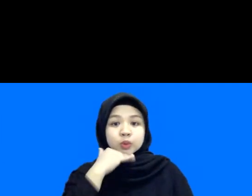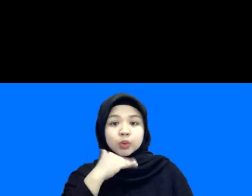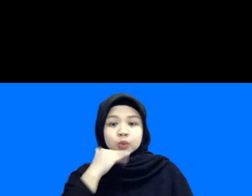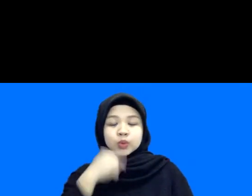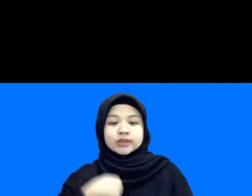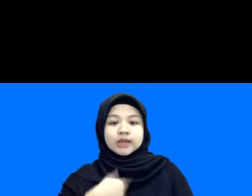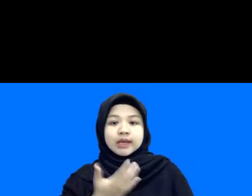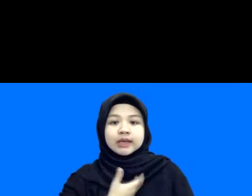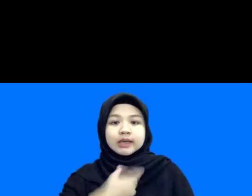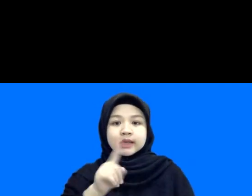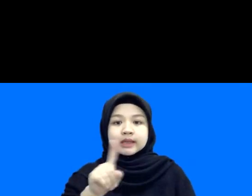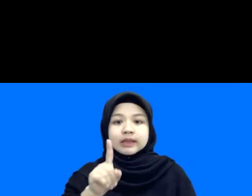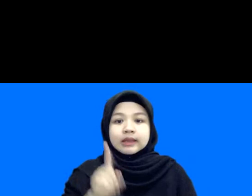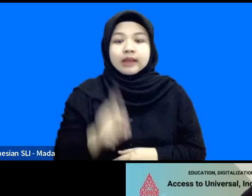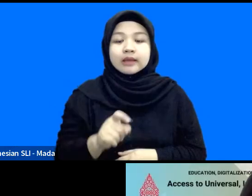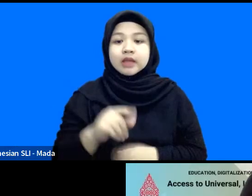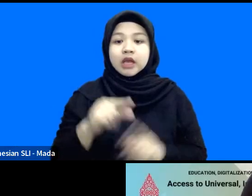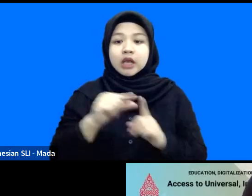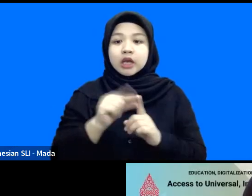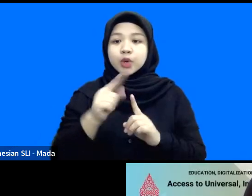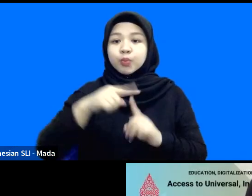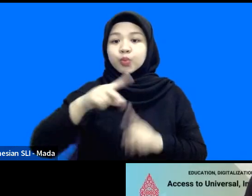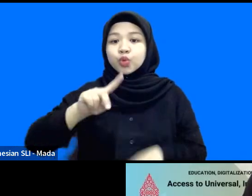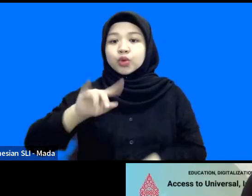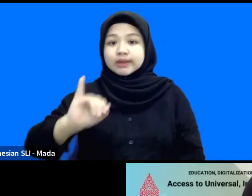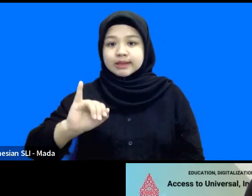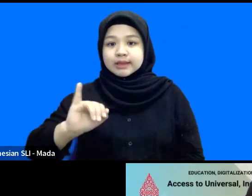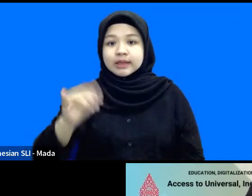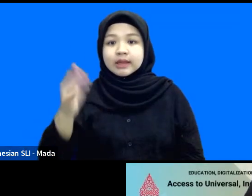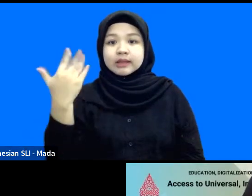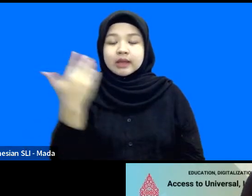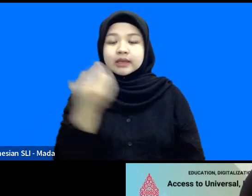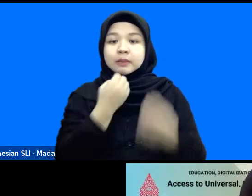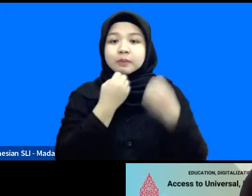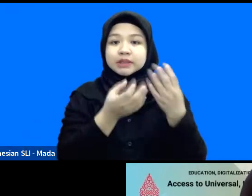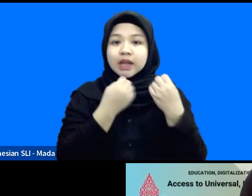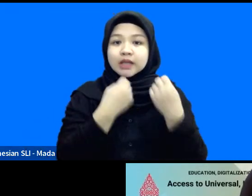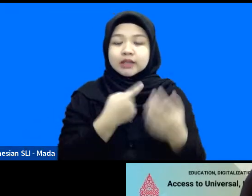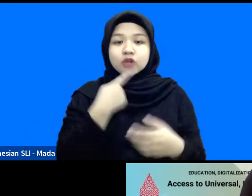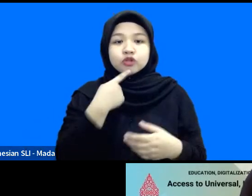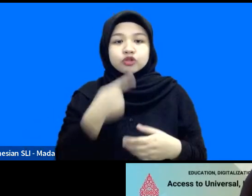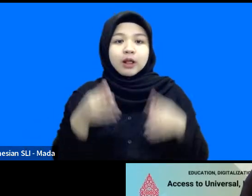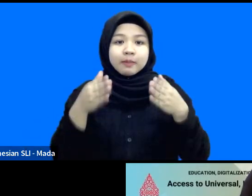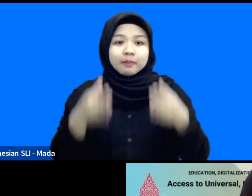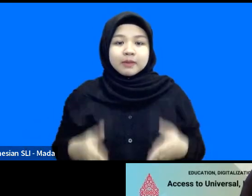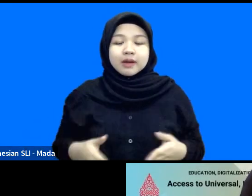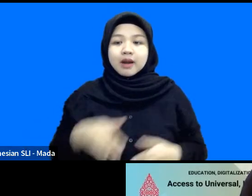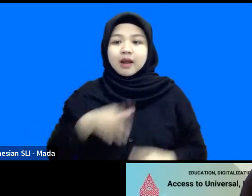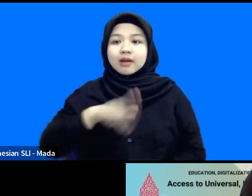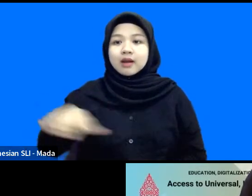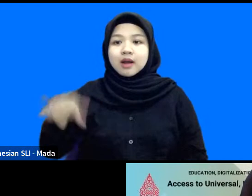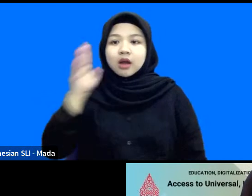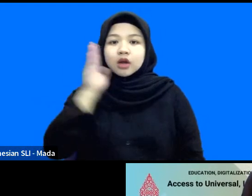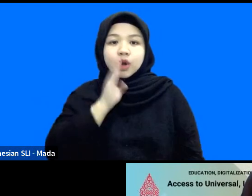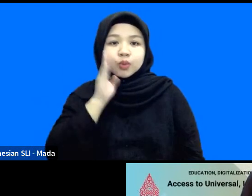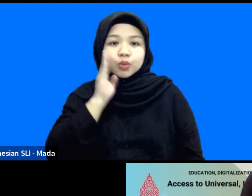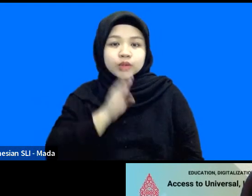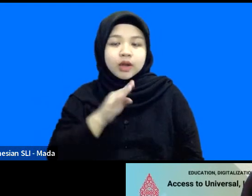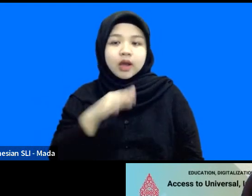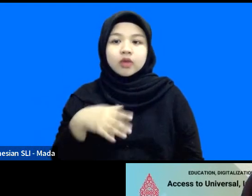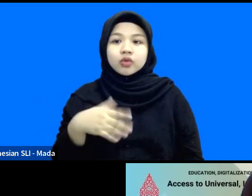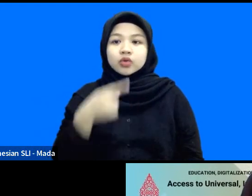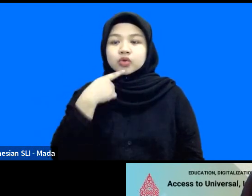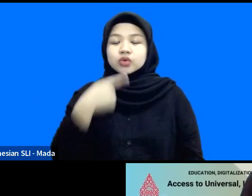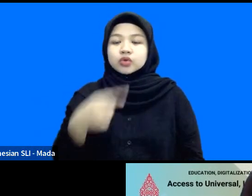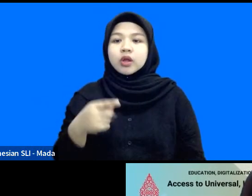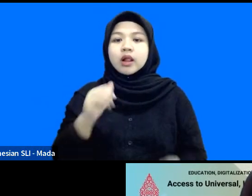youth and then being a part of this decision making, and you also emphasized about the gender barriers, particularly during